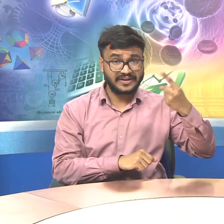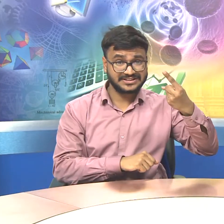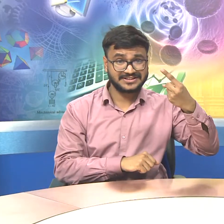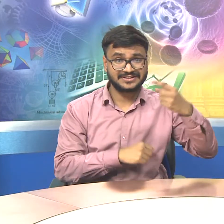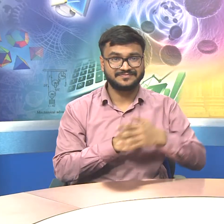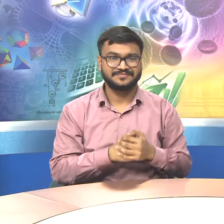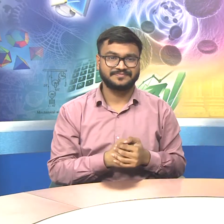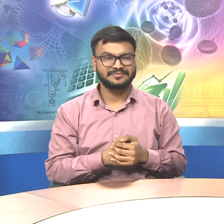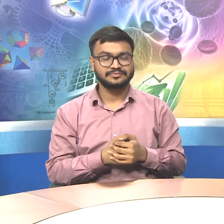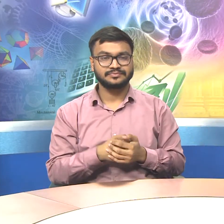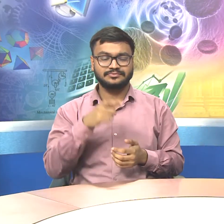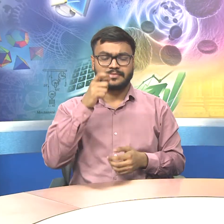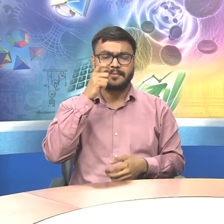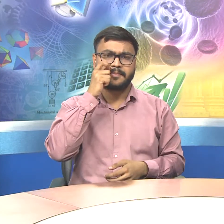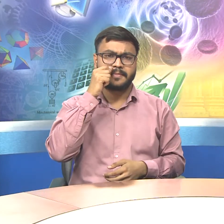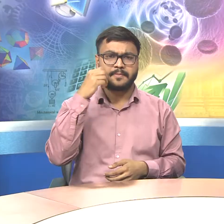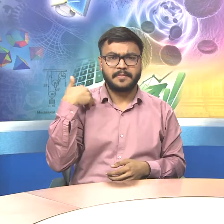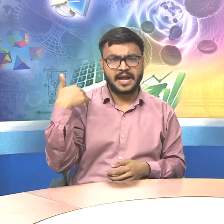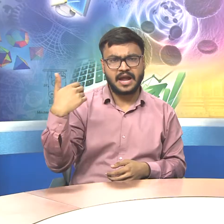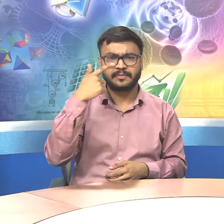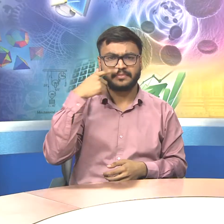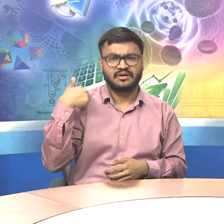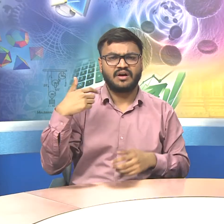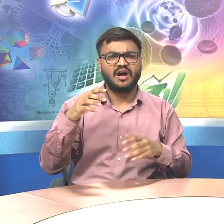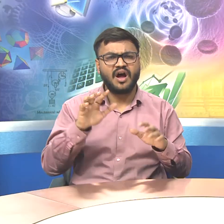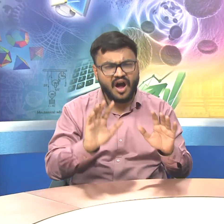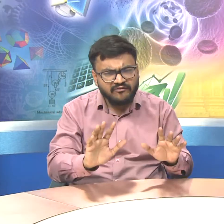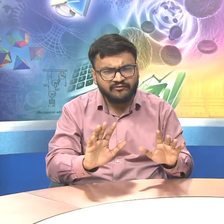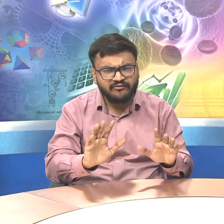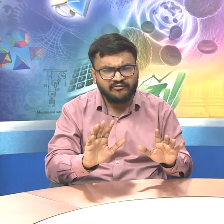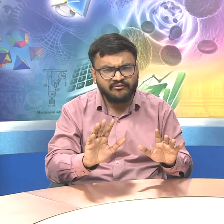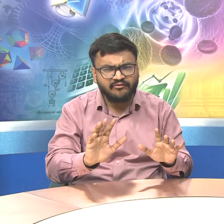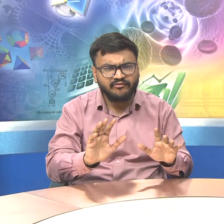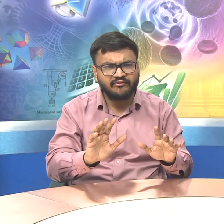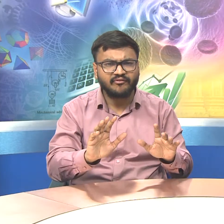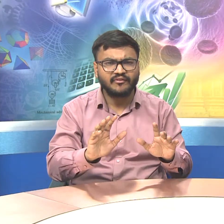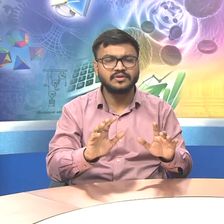As we can see, the first example is, do you have a brother or sister?